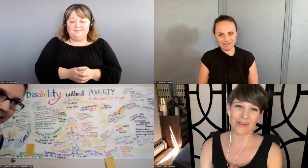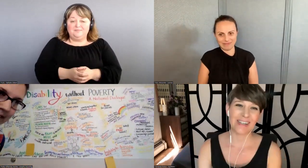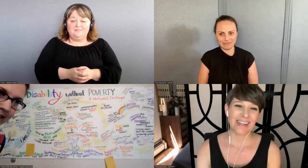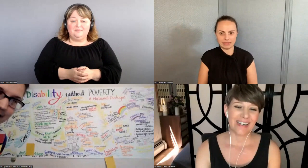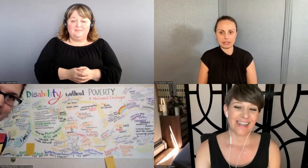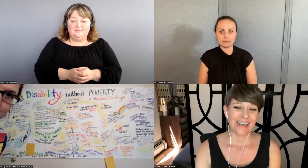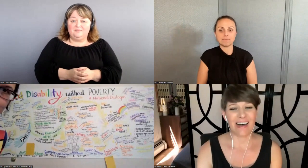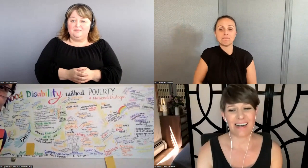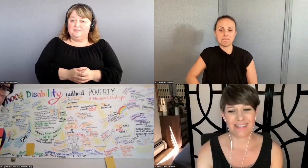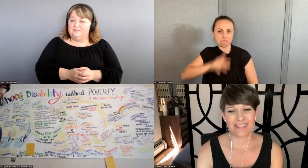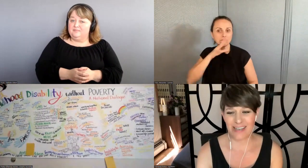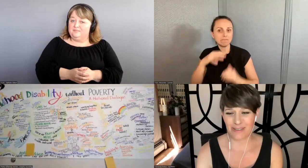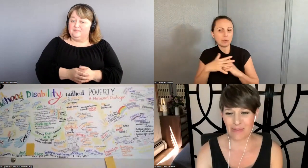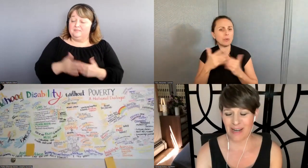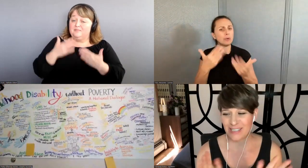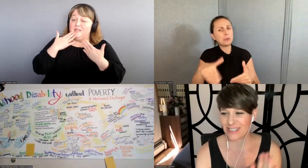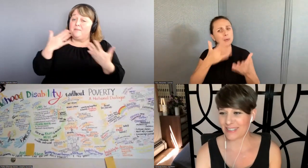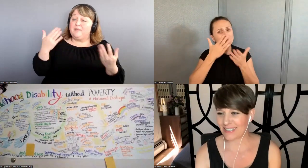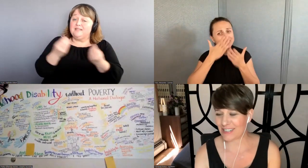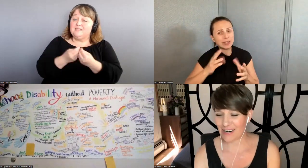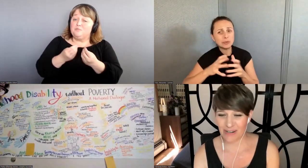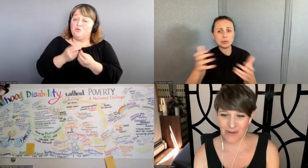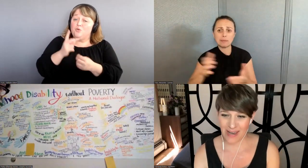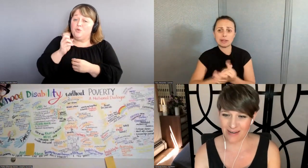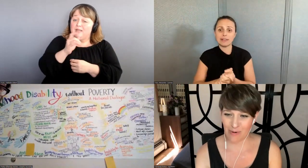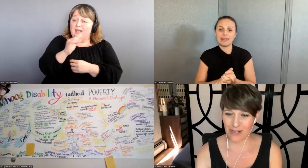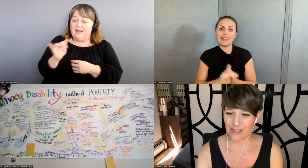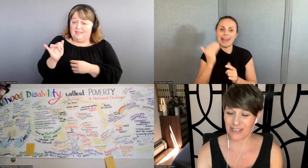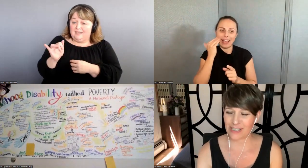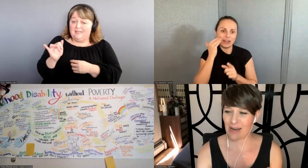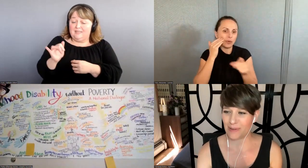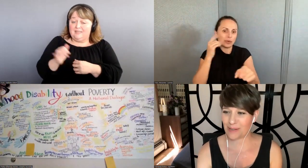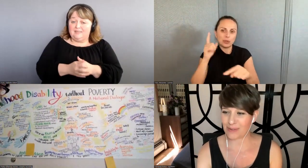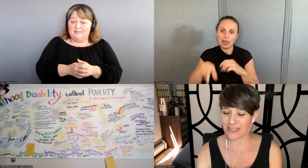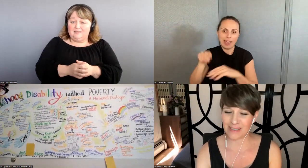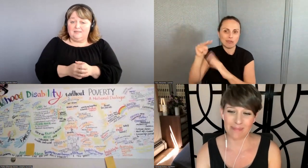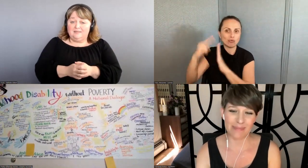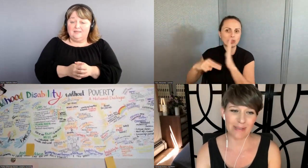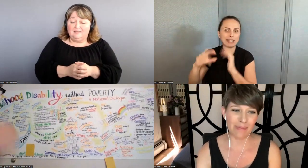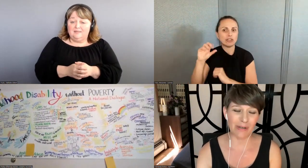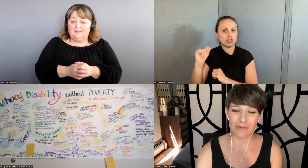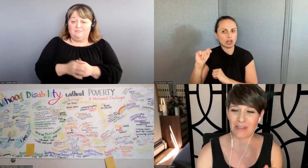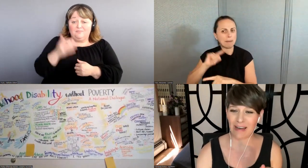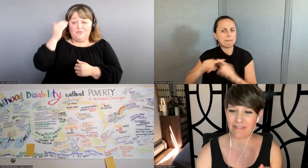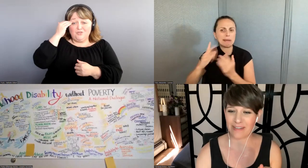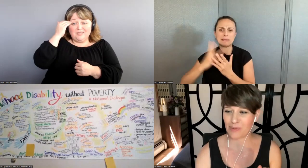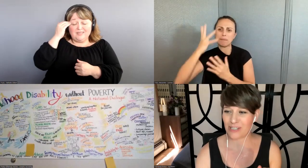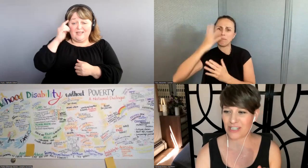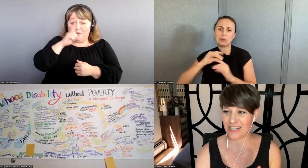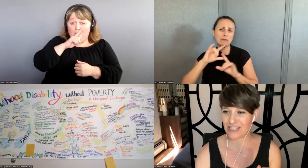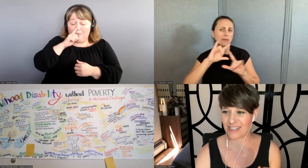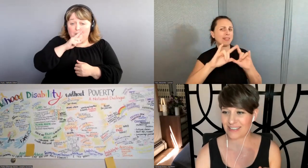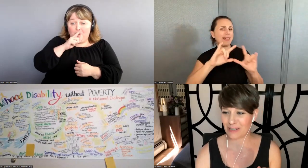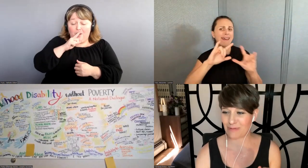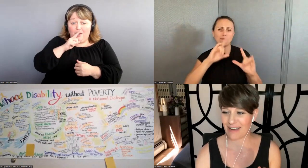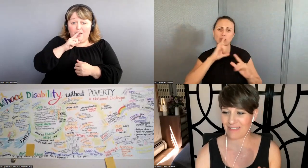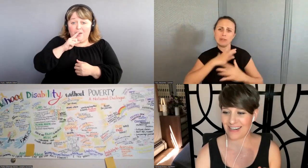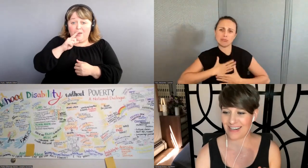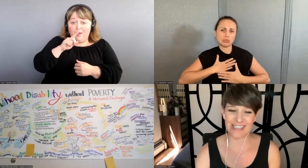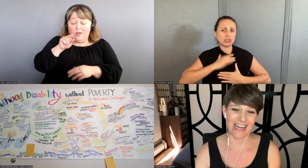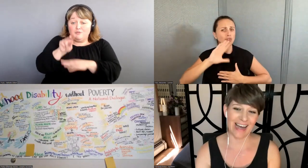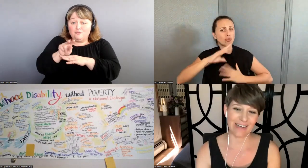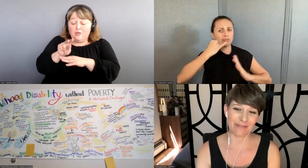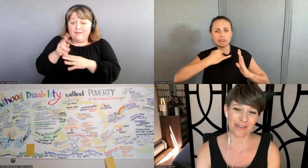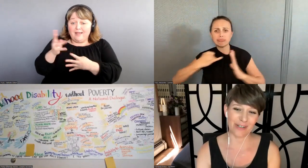kleko. Thank you so much. And just to share, I know you can't monitor the chat, but there was just some beautiful love and appreciations arriving